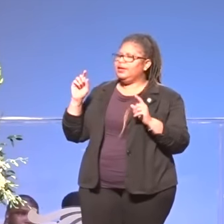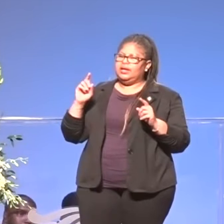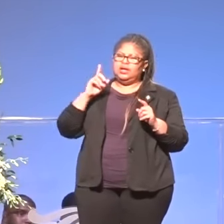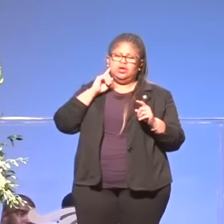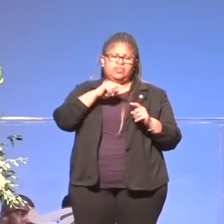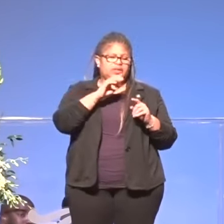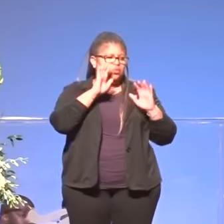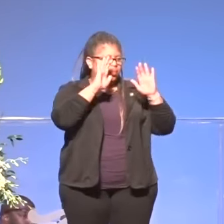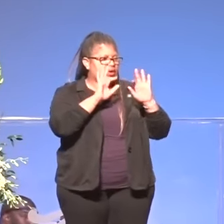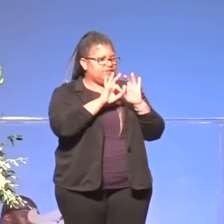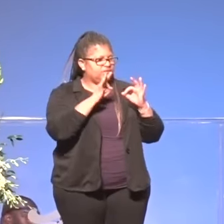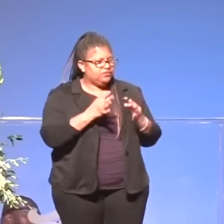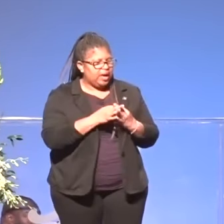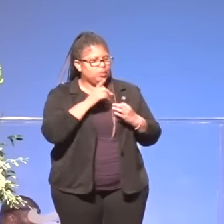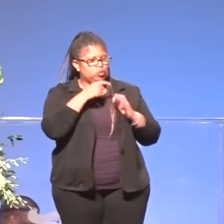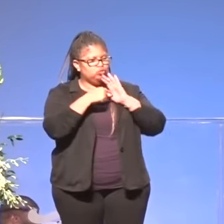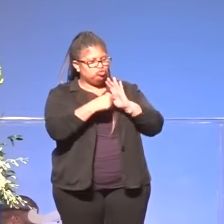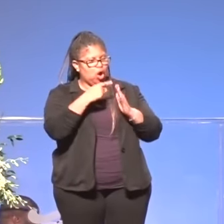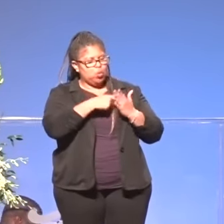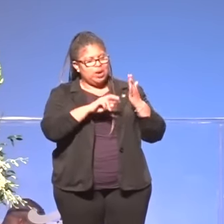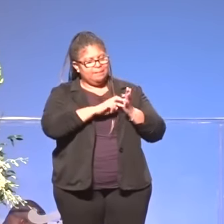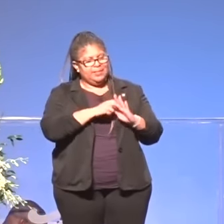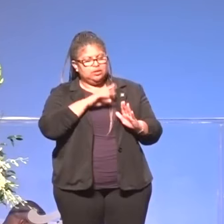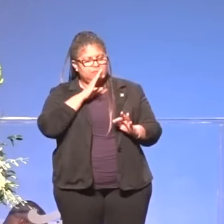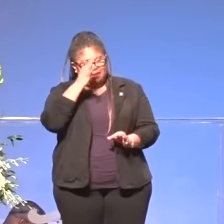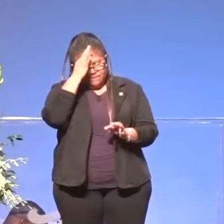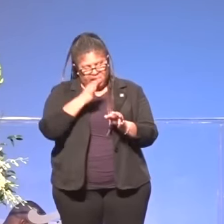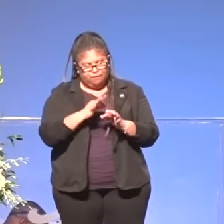it means to be faithful and courageous.